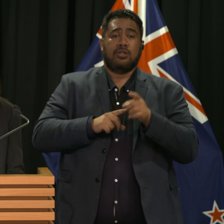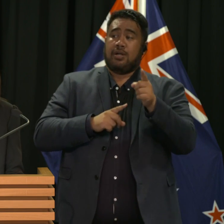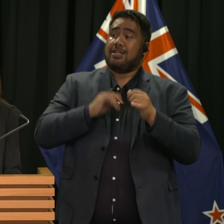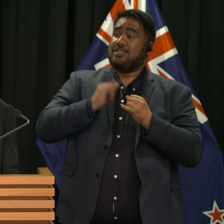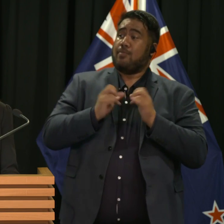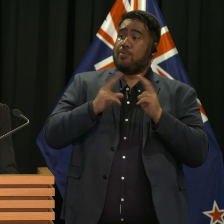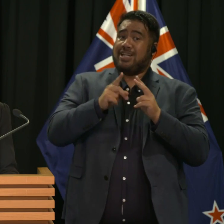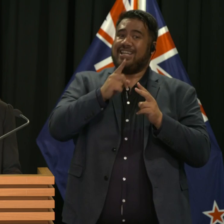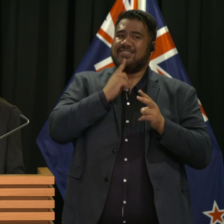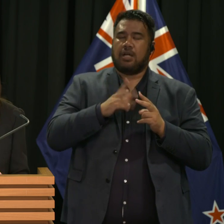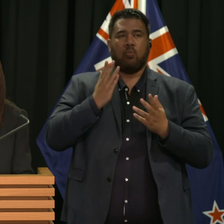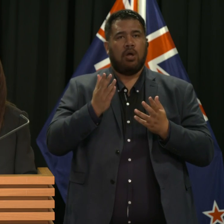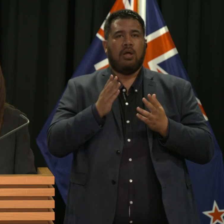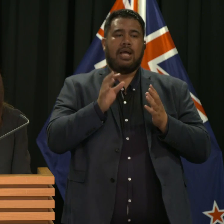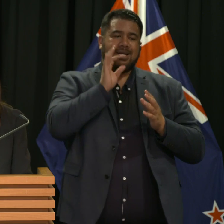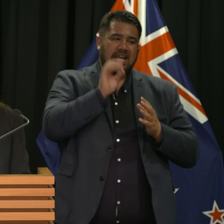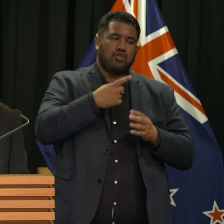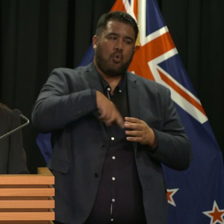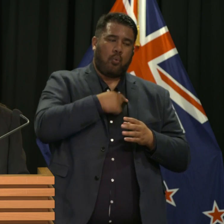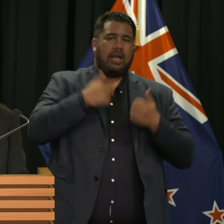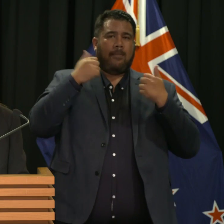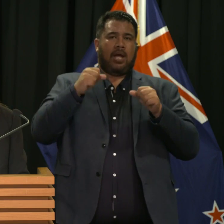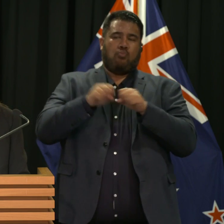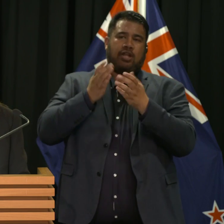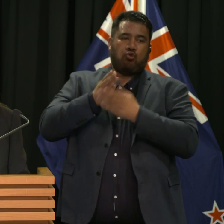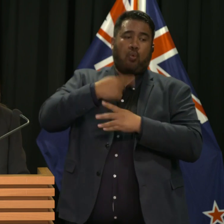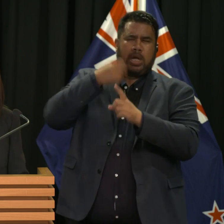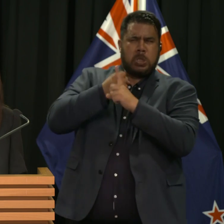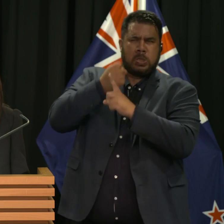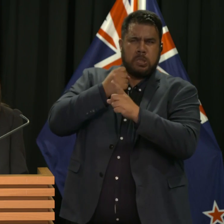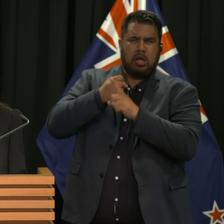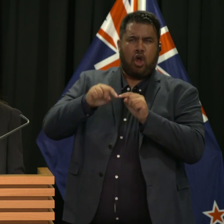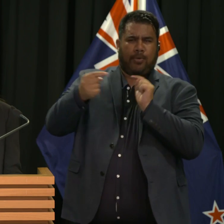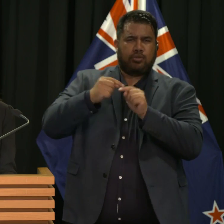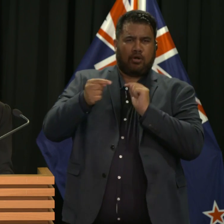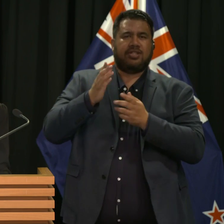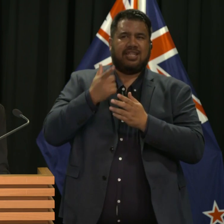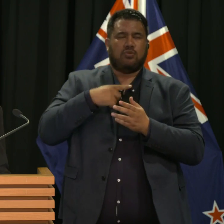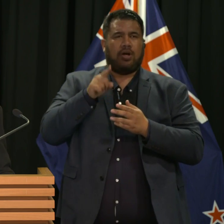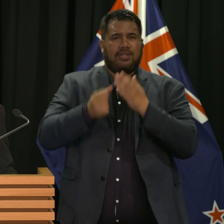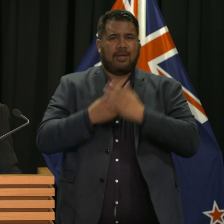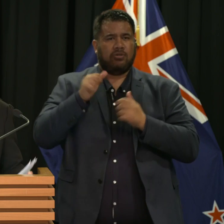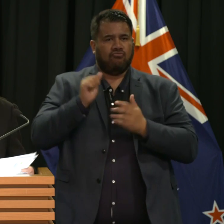saying National's relentless opposition forced this result. Is that the case? No. All right, thanks everyone.